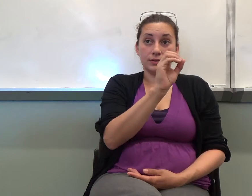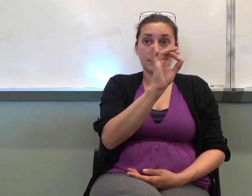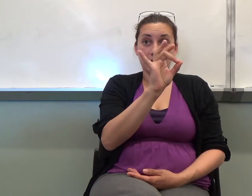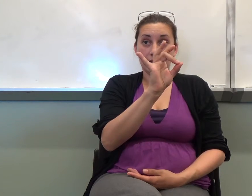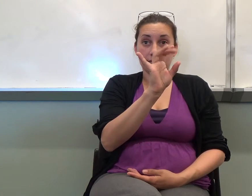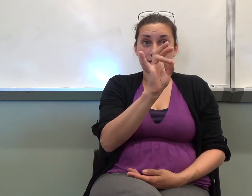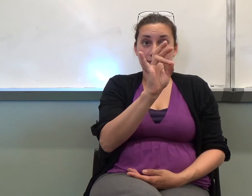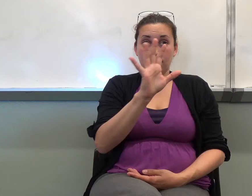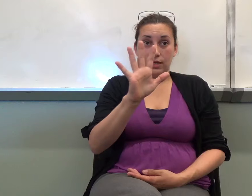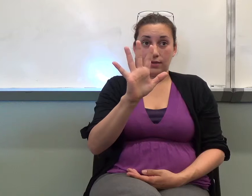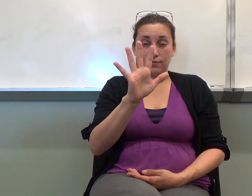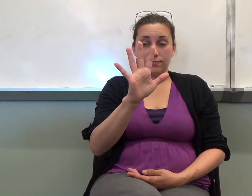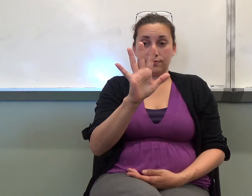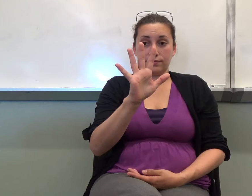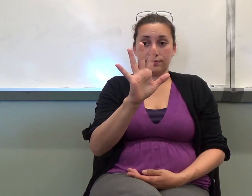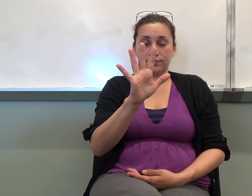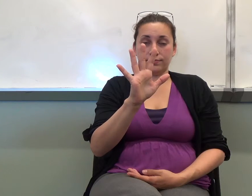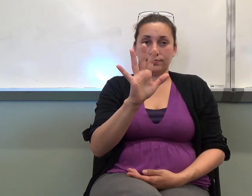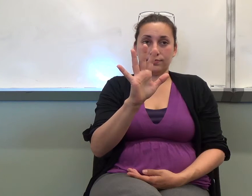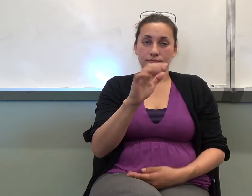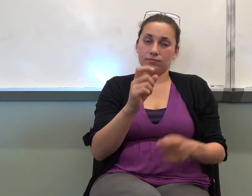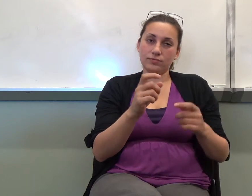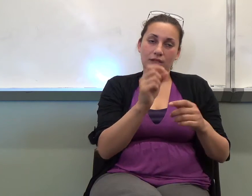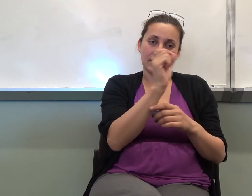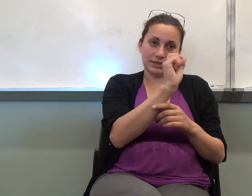0.0875, going back to the decimal here.